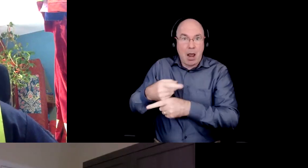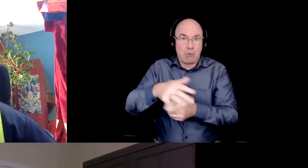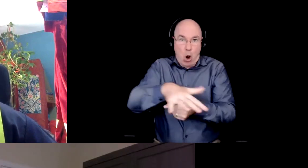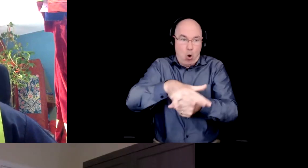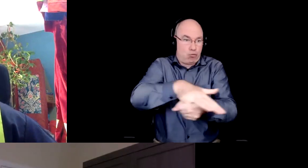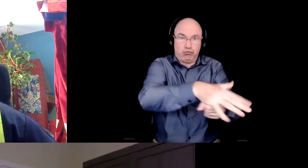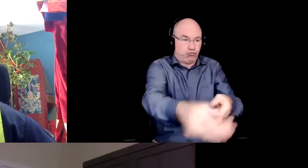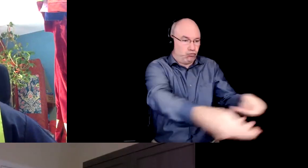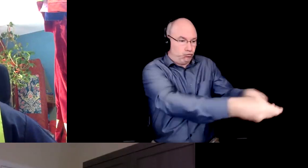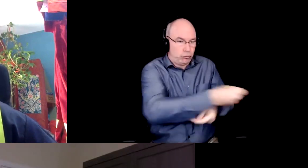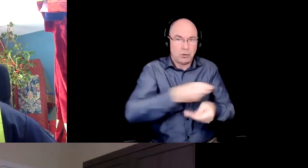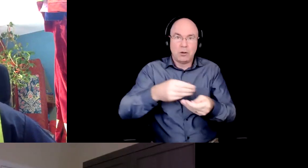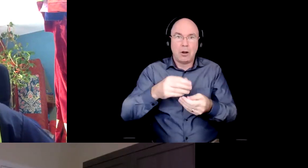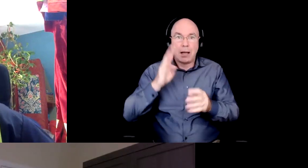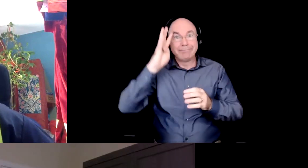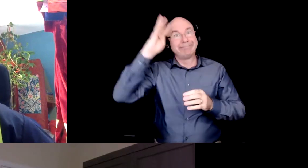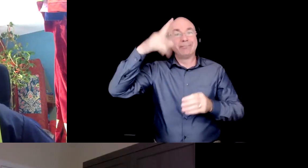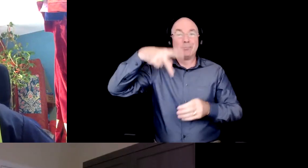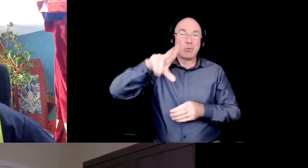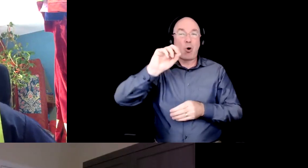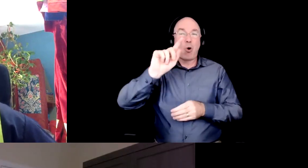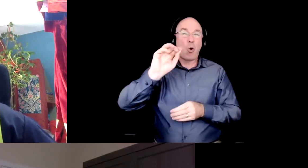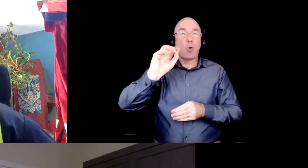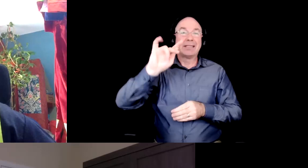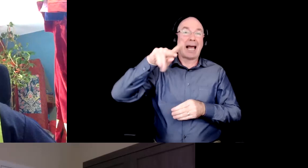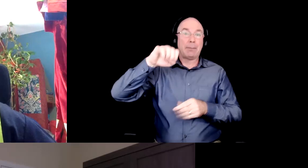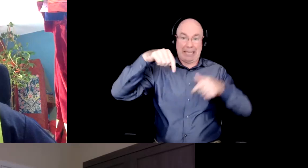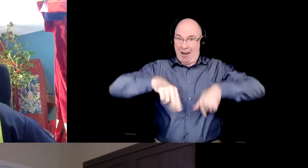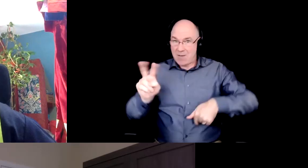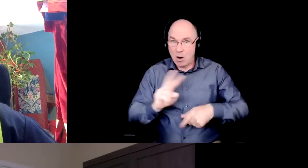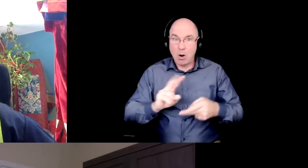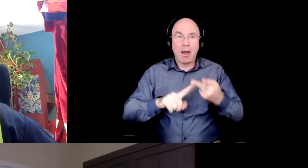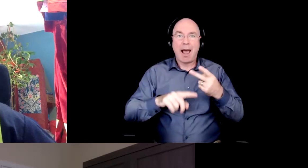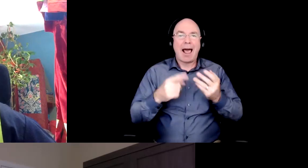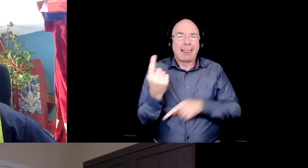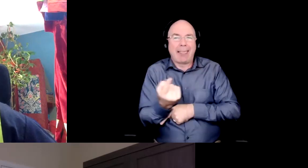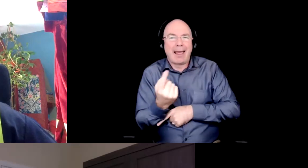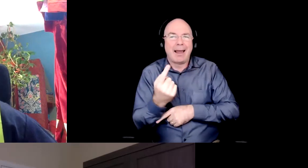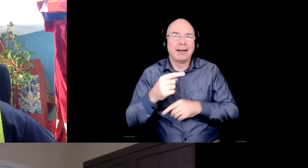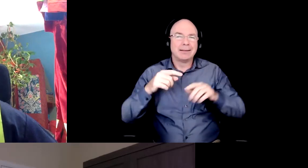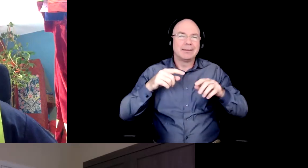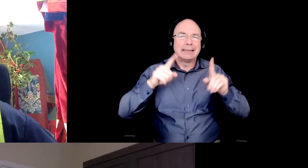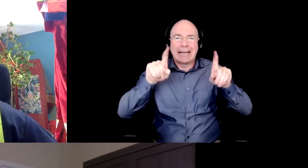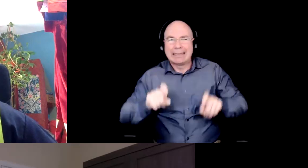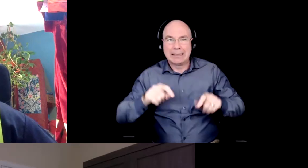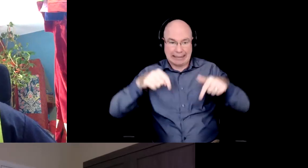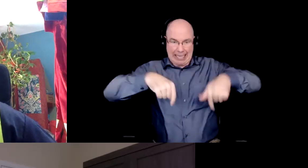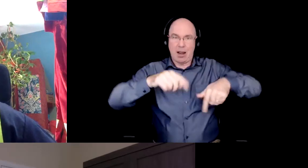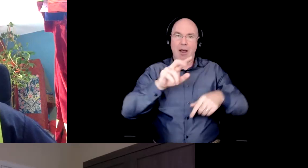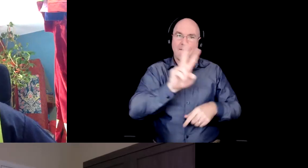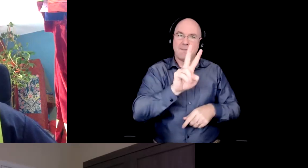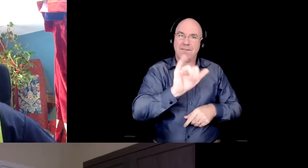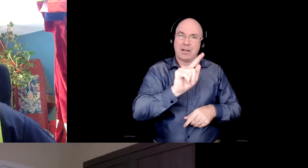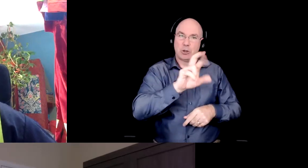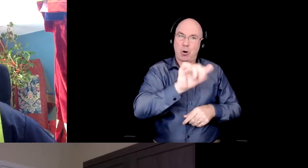our prototyping here in Vancouver, field testing on site with the women in Victoria. We did our manufacturing